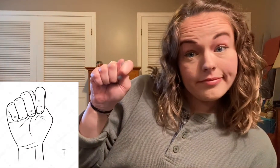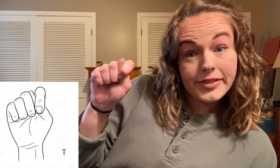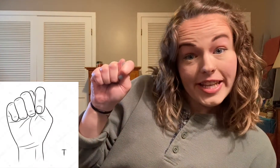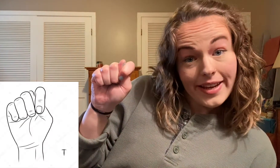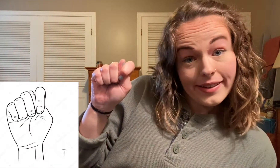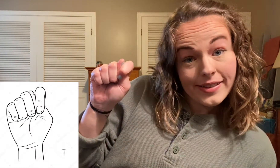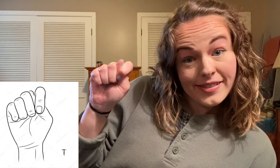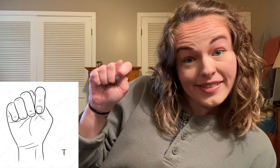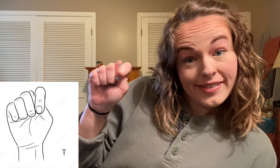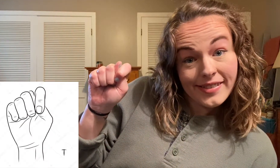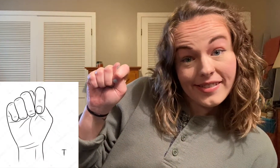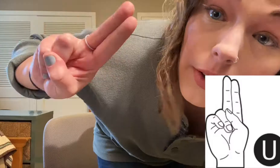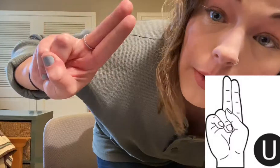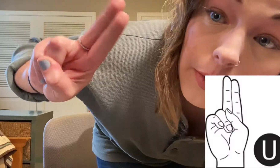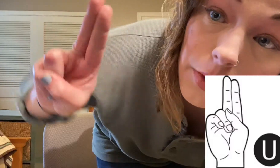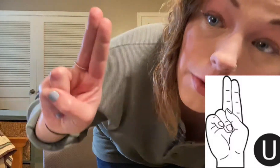T, U,